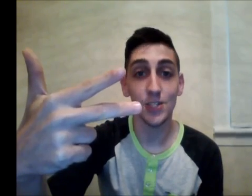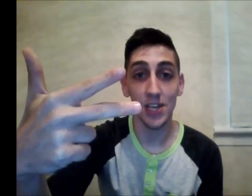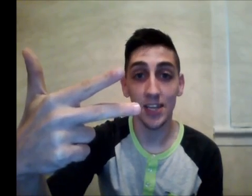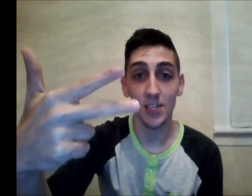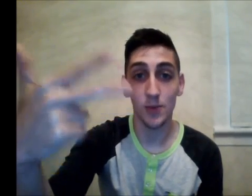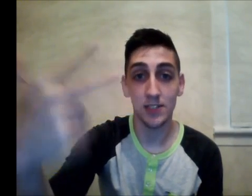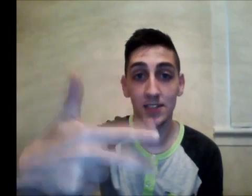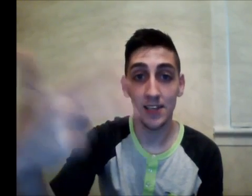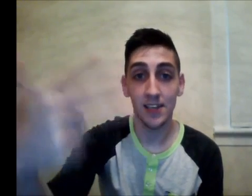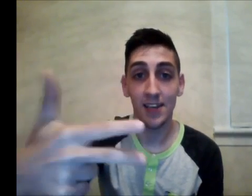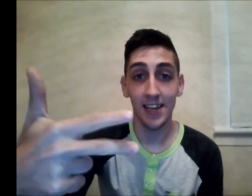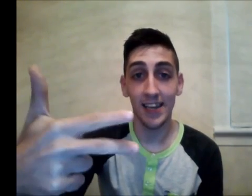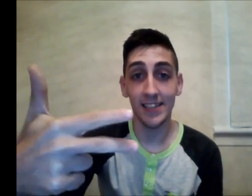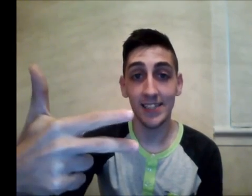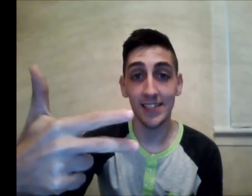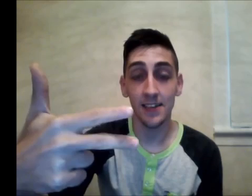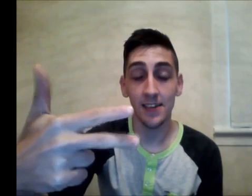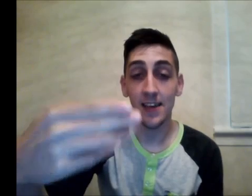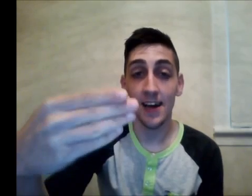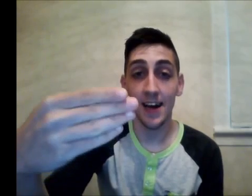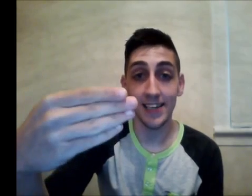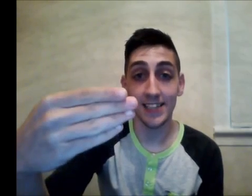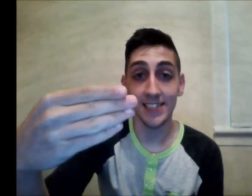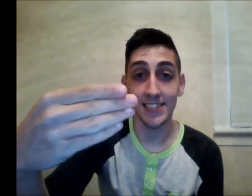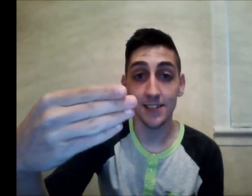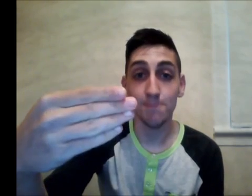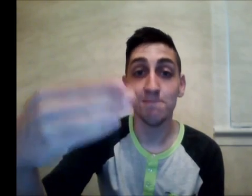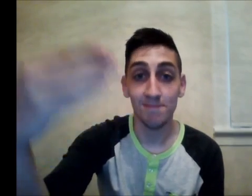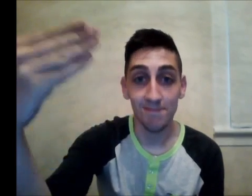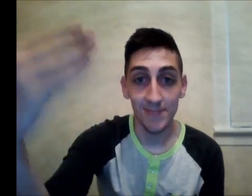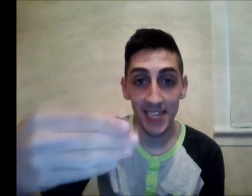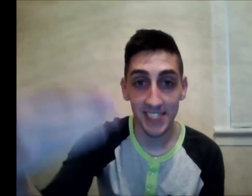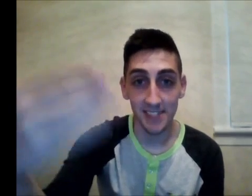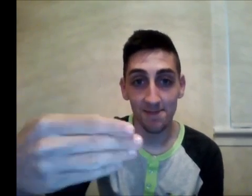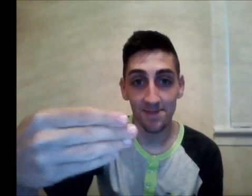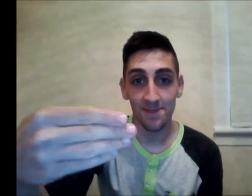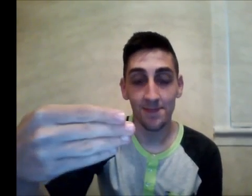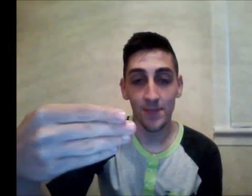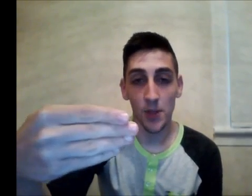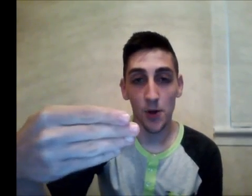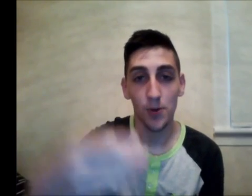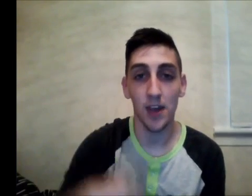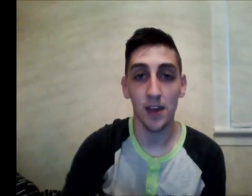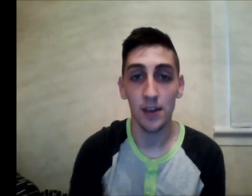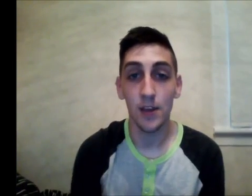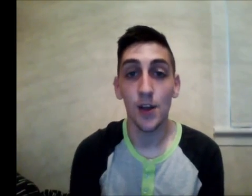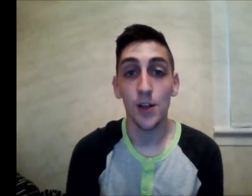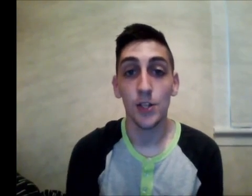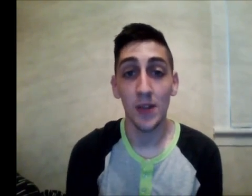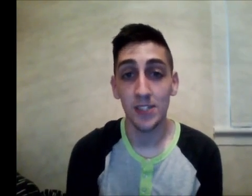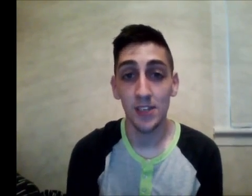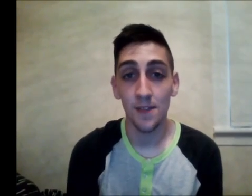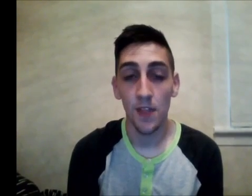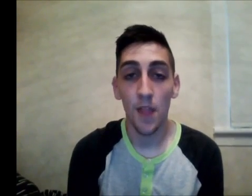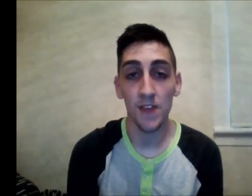shake that twice. 18, and 19, 19. Okay, 20, this is